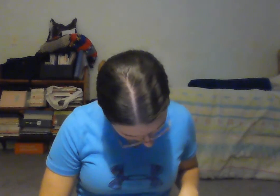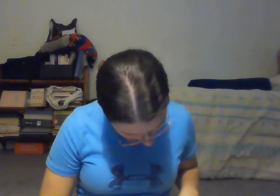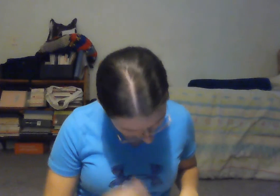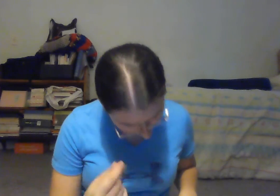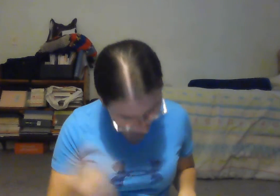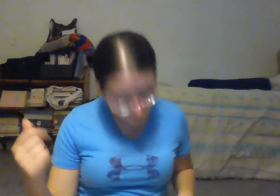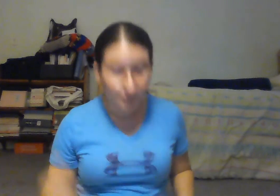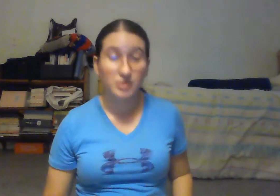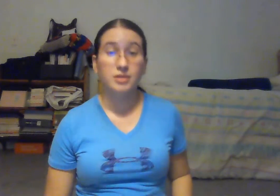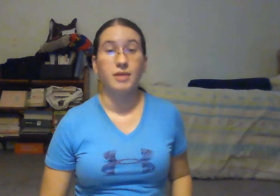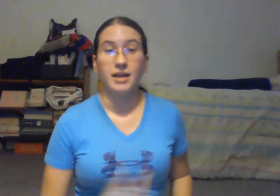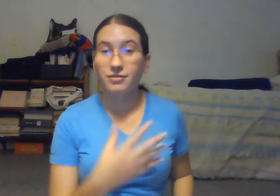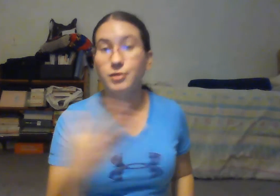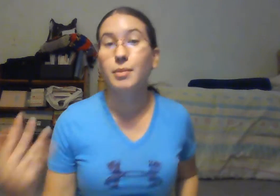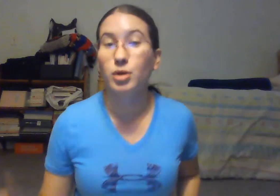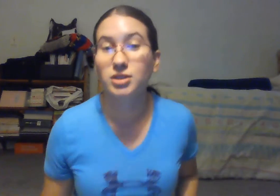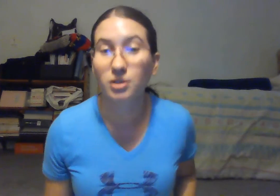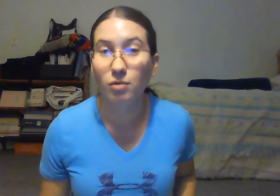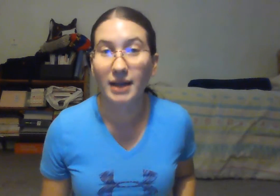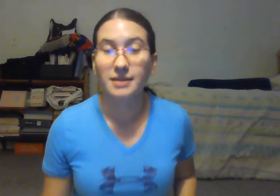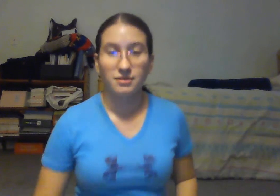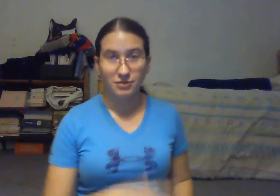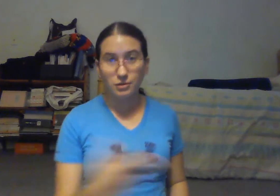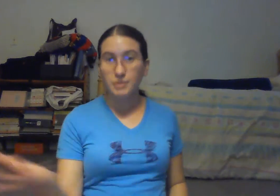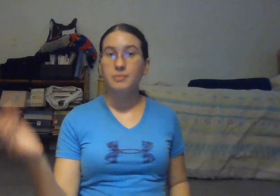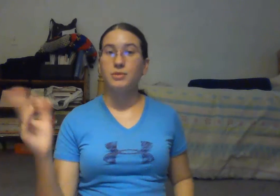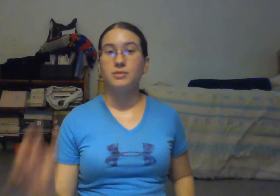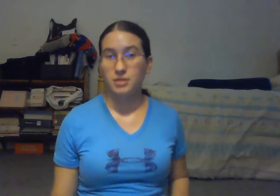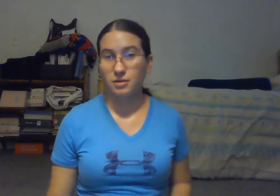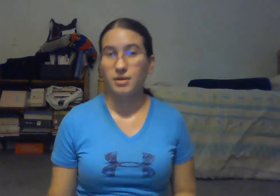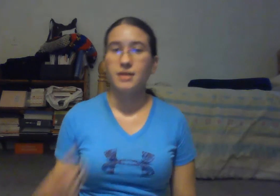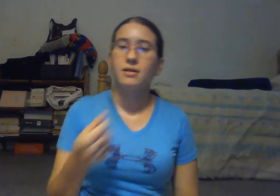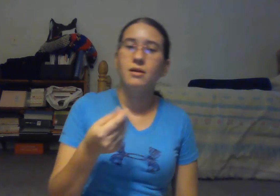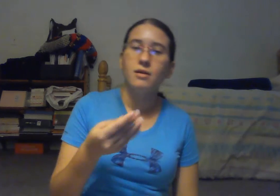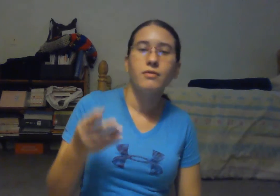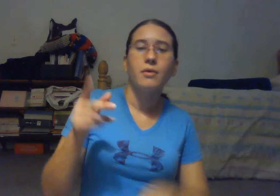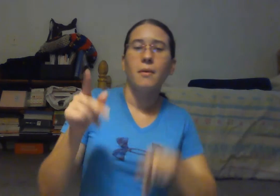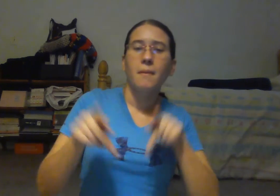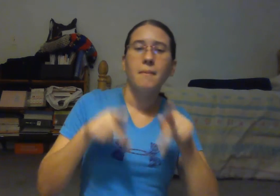A few people still wait. A few people are still waiting. A few people still wait.